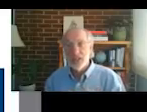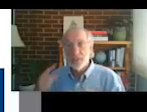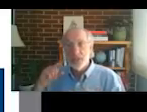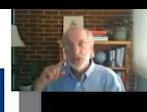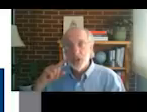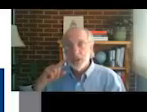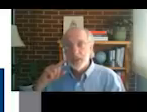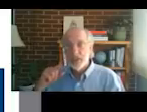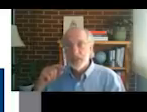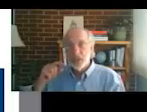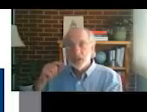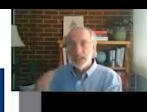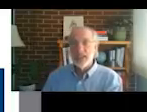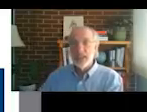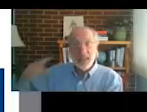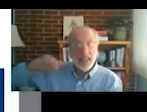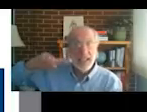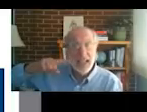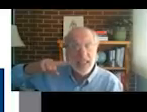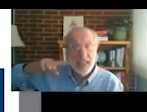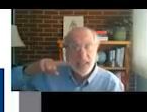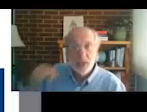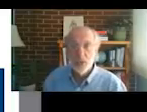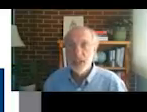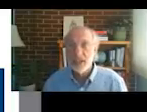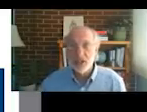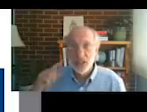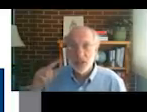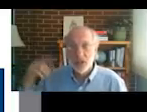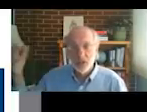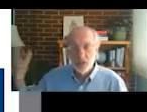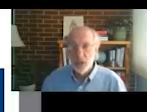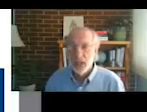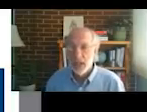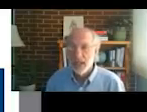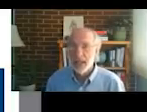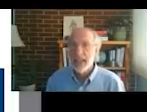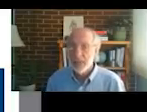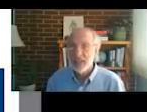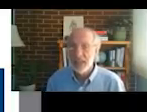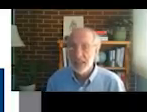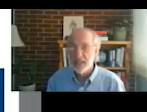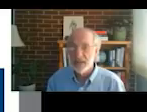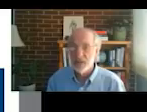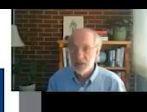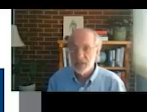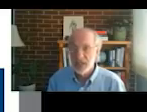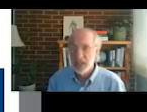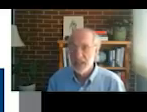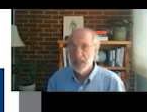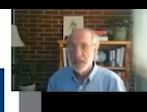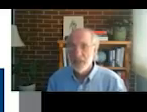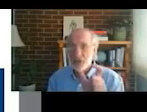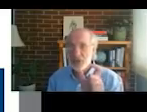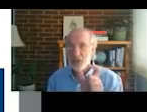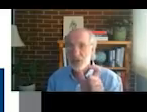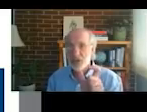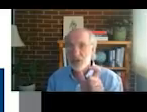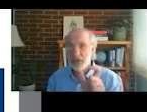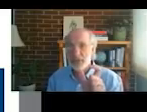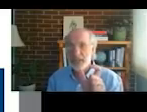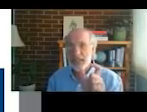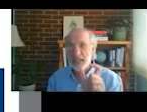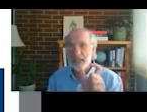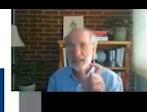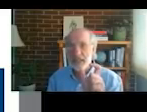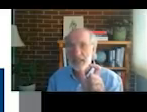children, simply showing them the sign, holding out the candy will get the child to imitate the sign. Eventually, you'll just